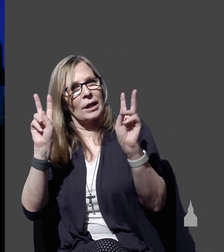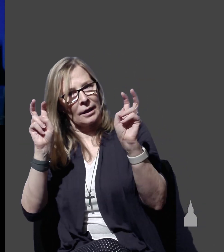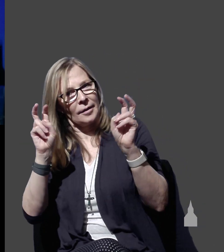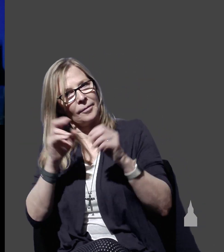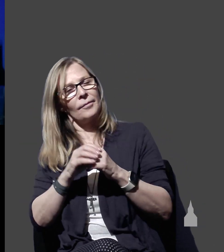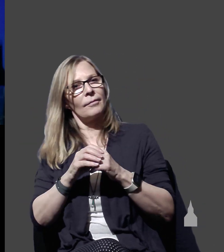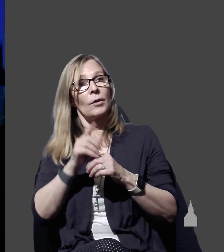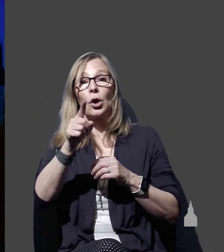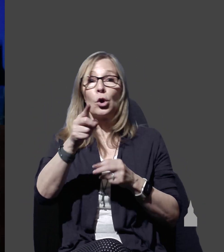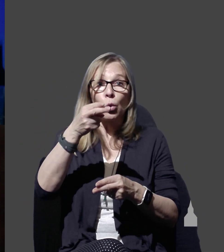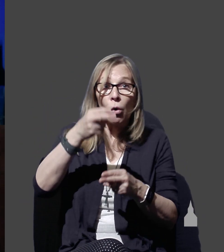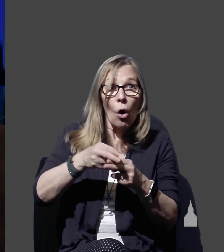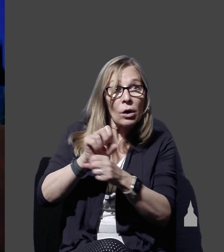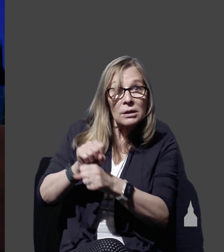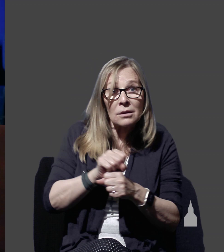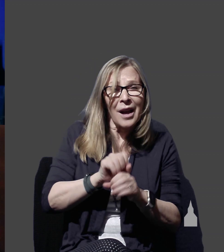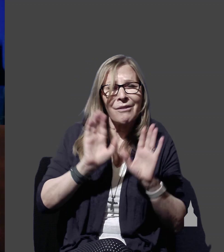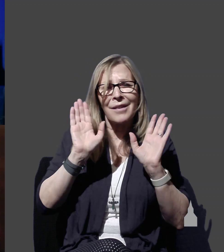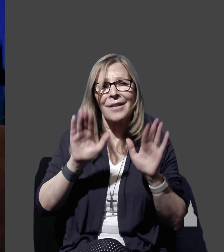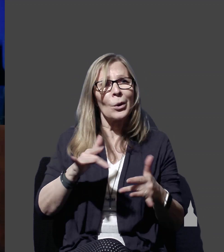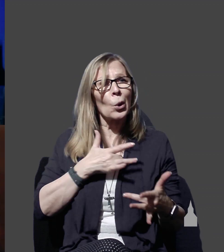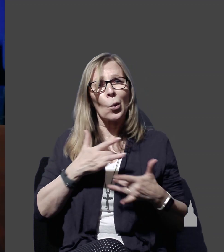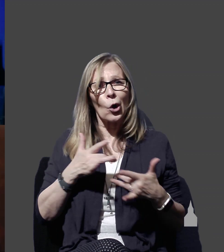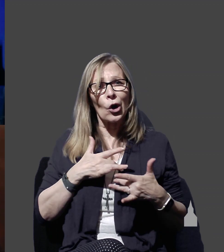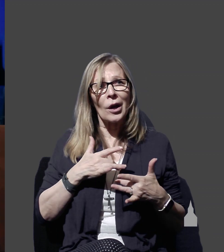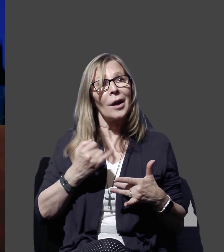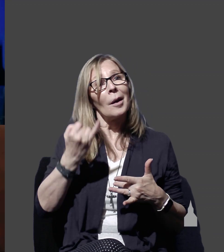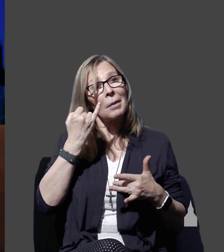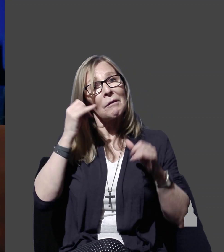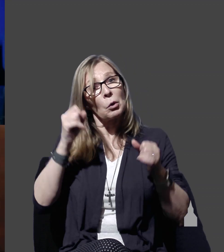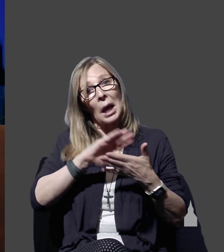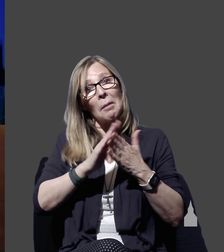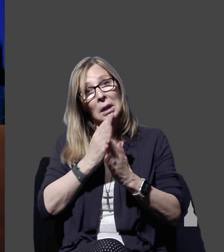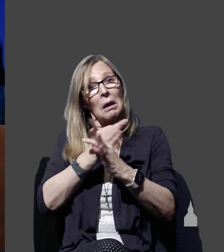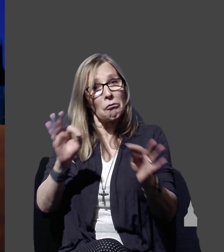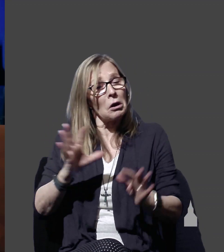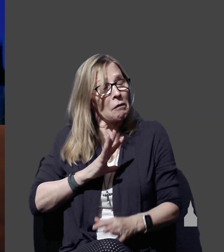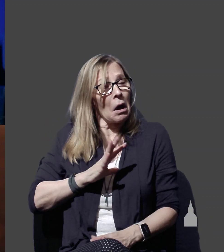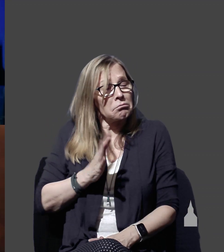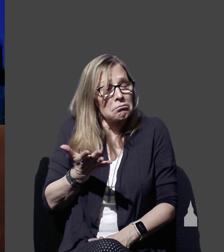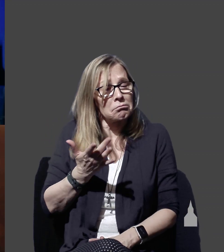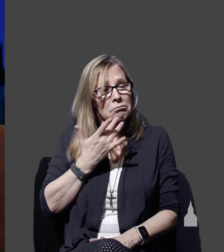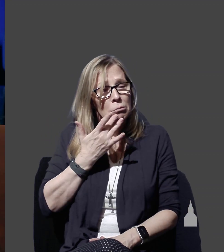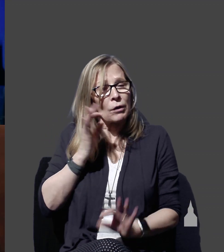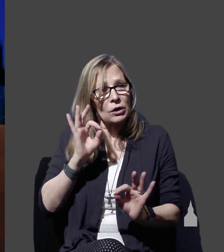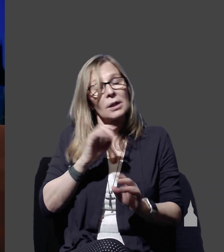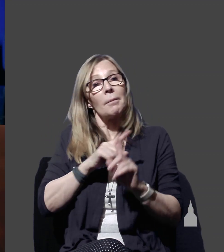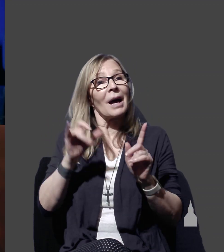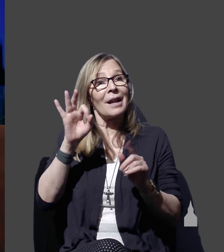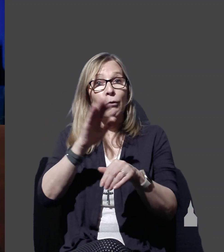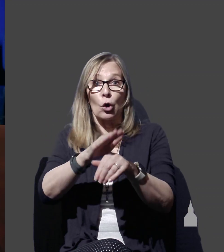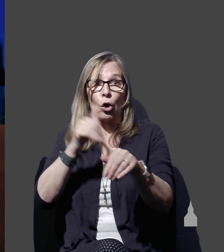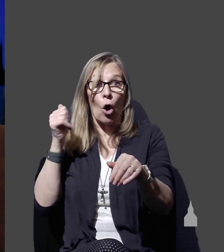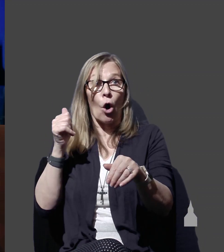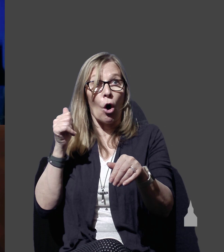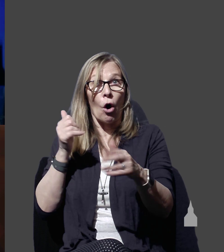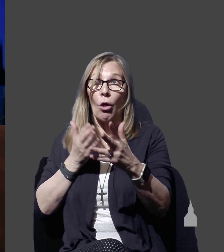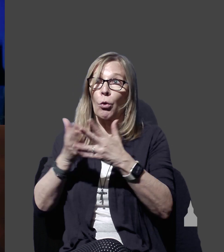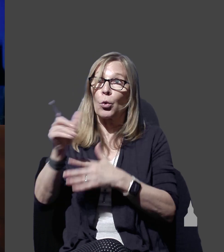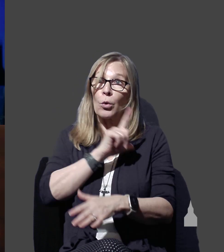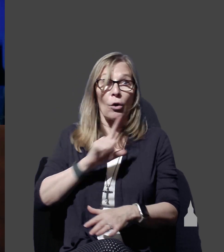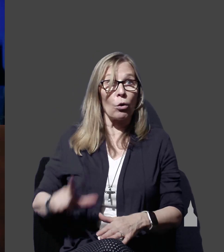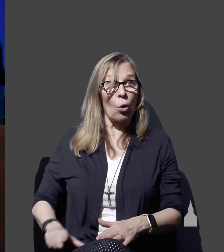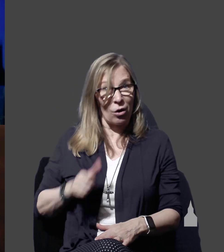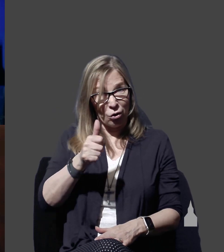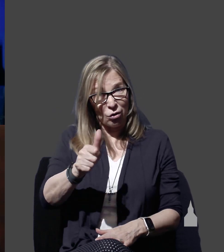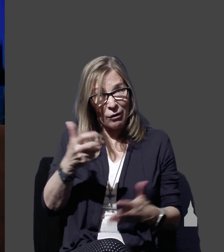while a slave? Do not worry about it. But if you're able also to become free, rather do that. For he who was called in the Lord while a slave is